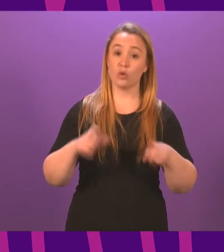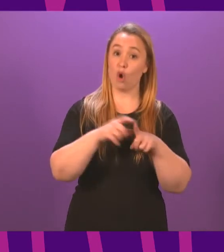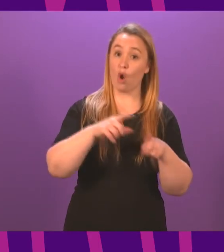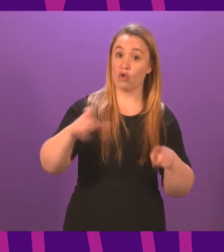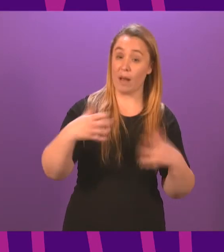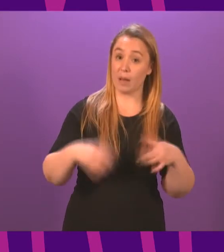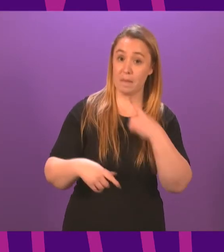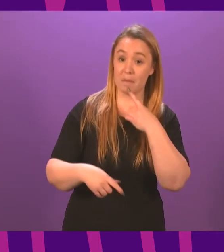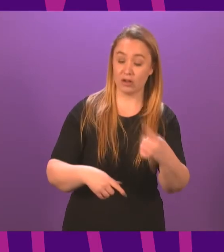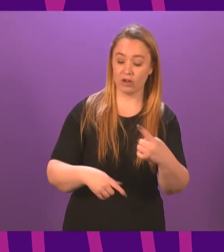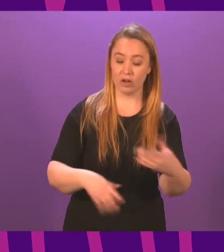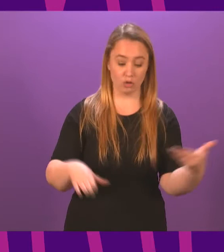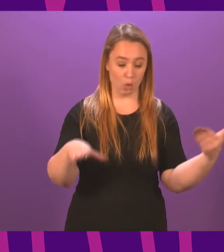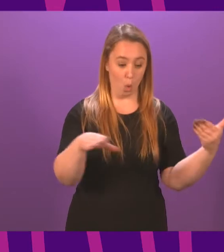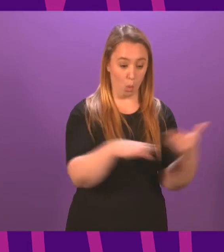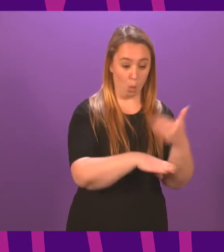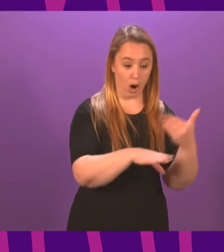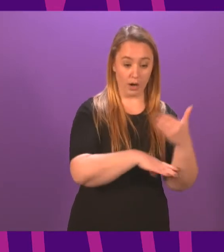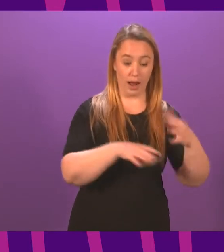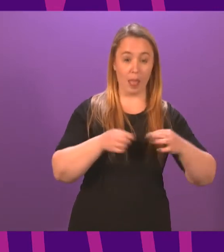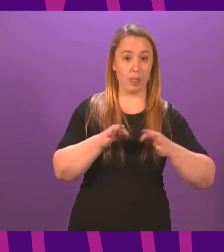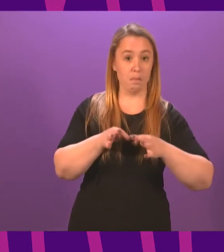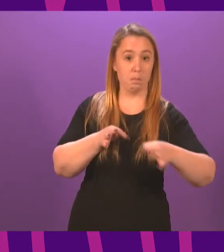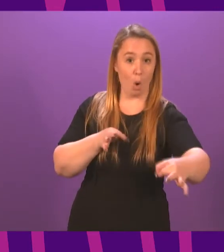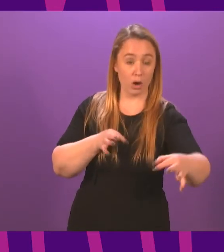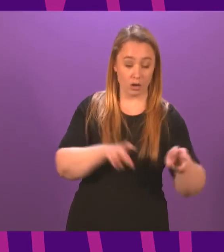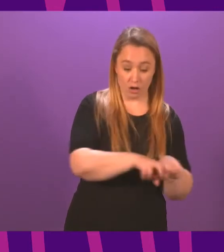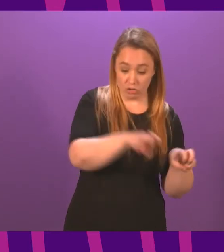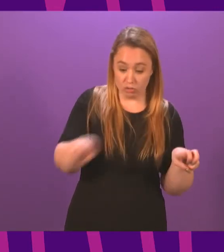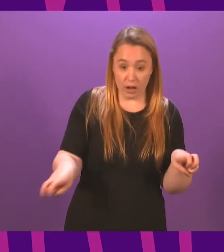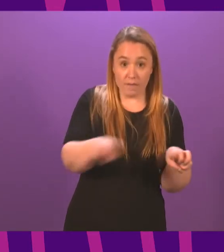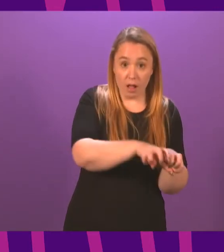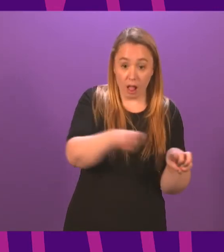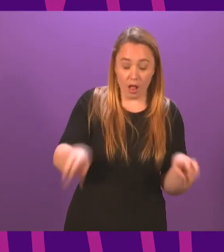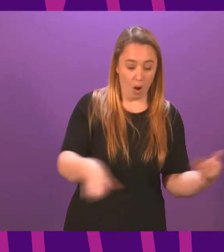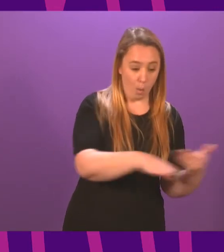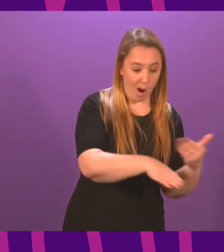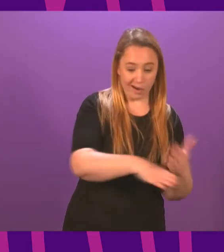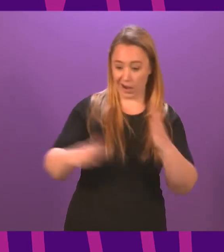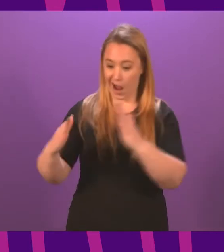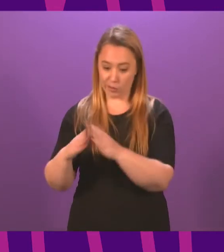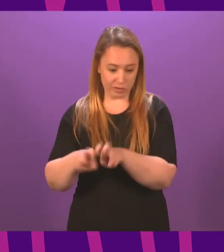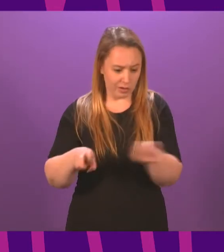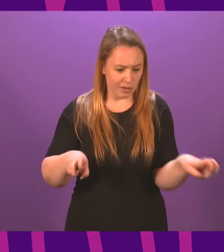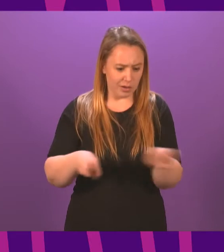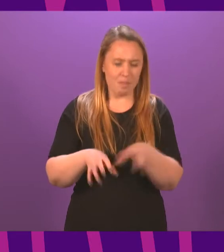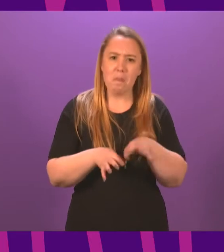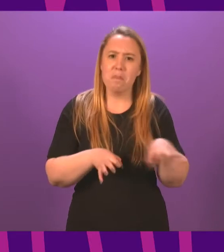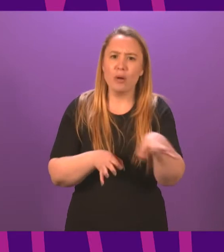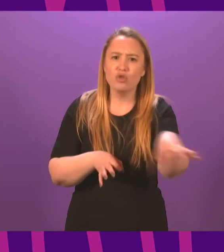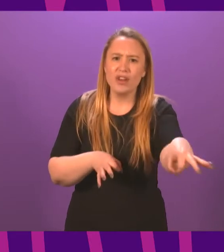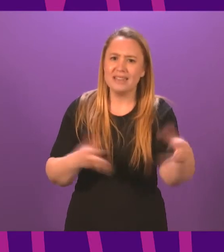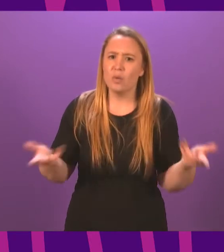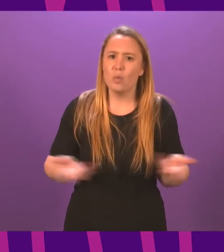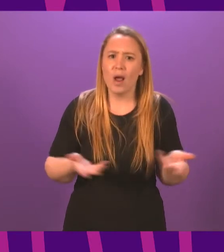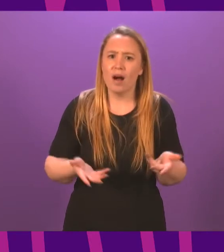earlier, who live and work in communities either on or close to a local authority boundary, actually know where those council boundaries are?